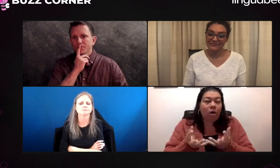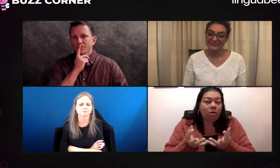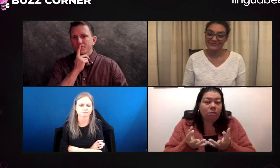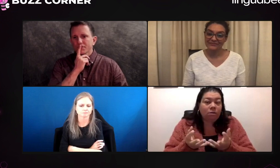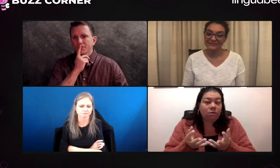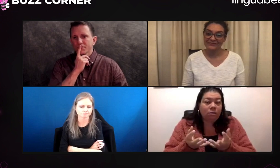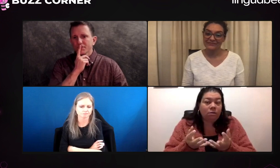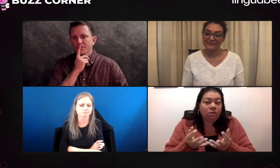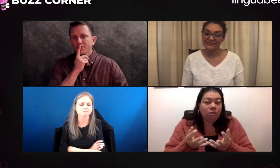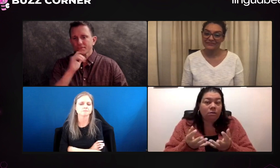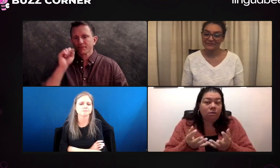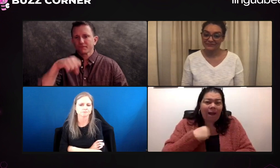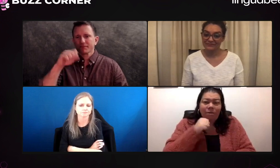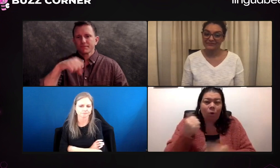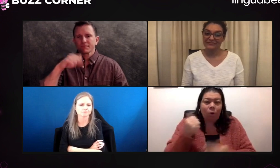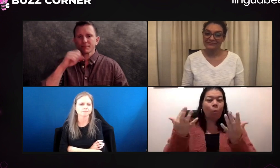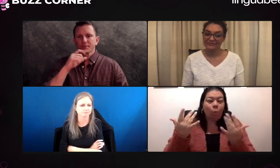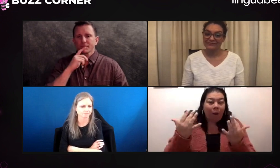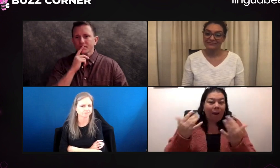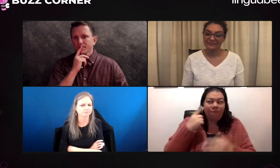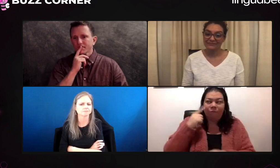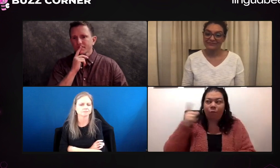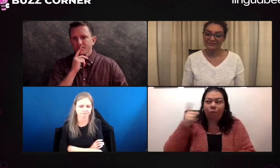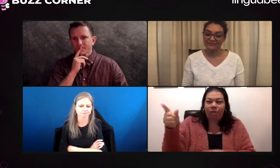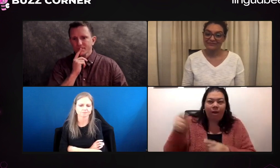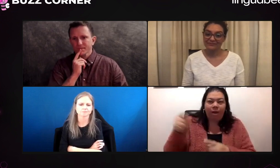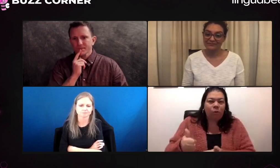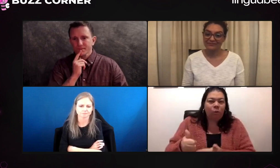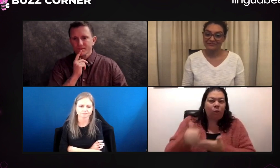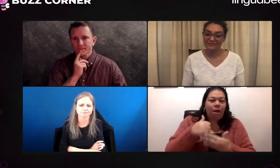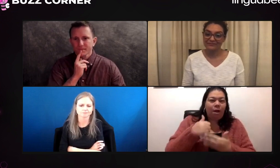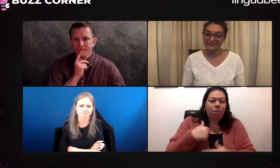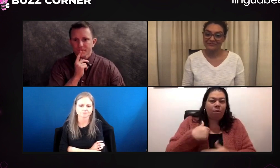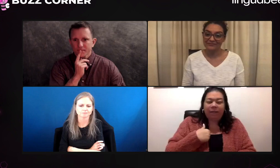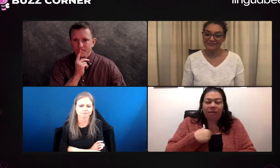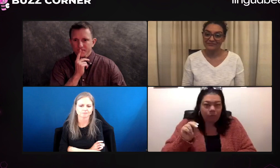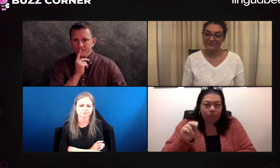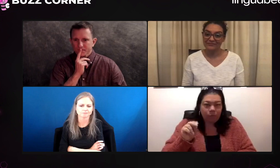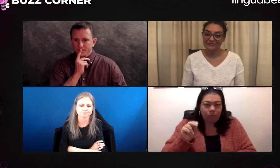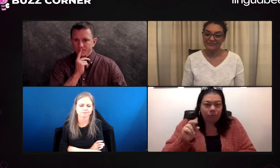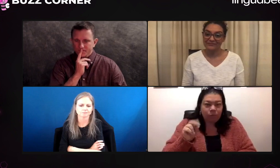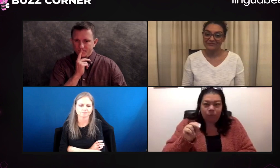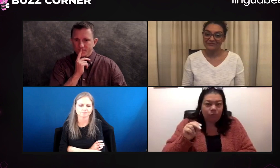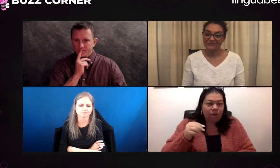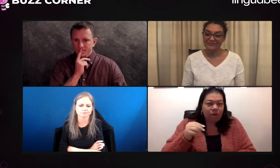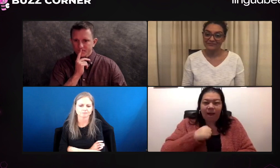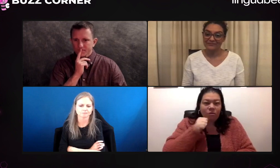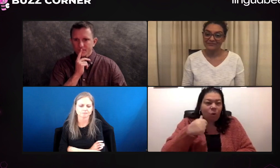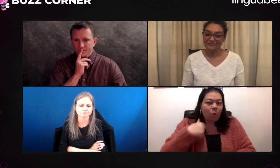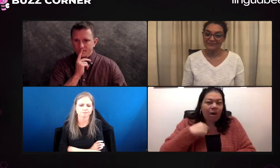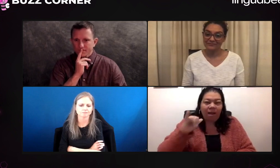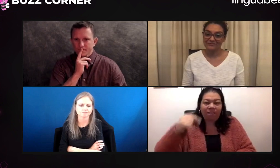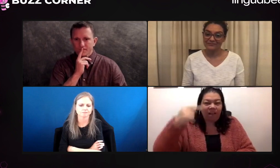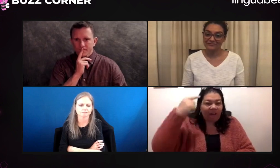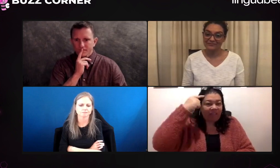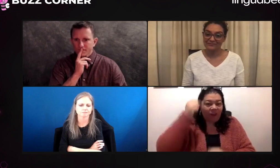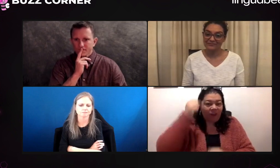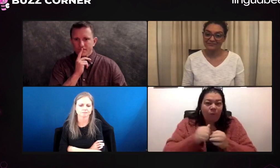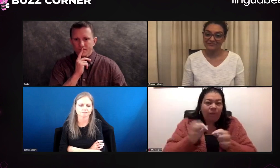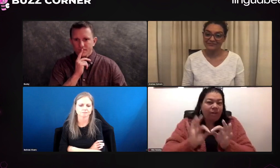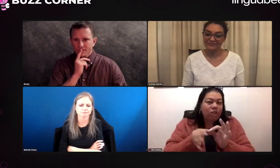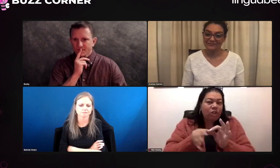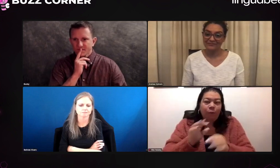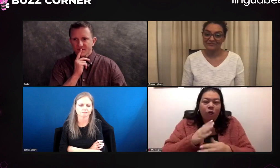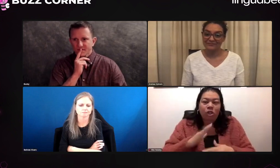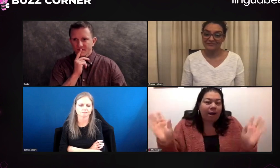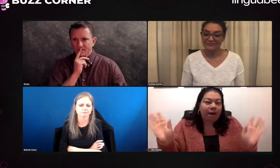our identity and the power, even within the interpreting world. They're not there to help us per